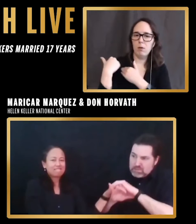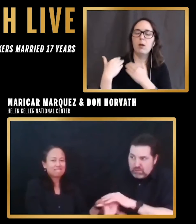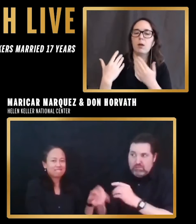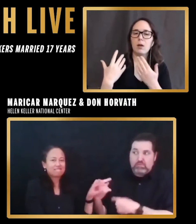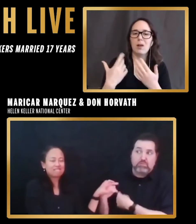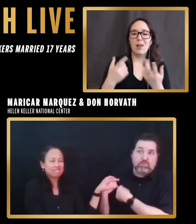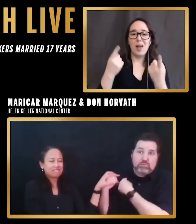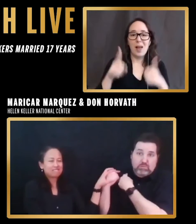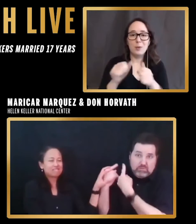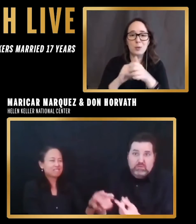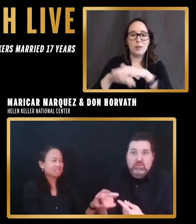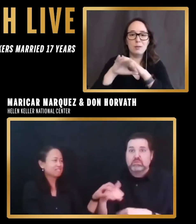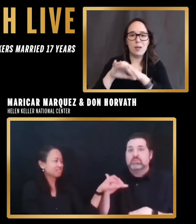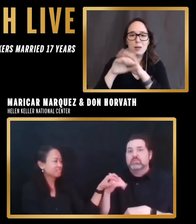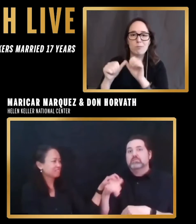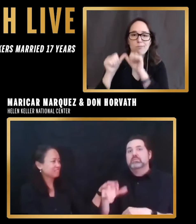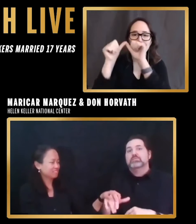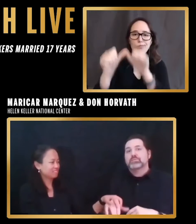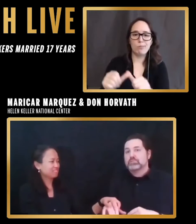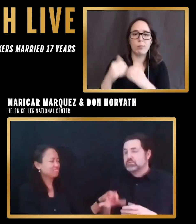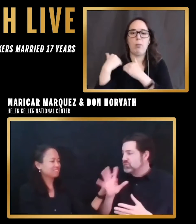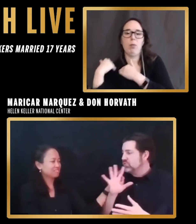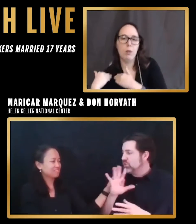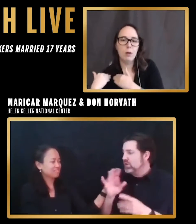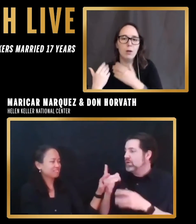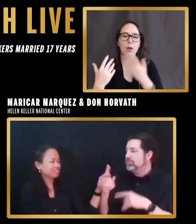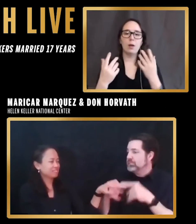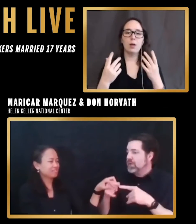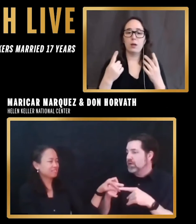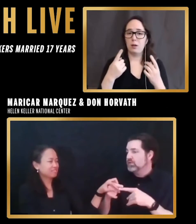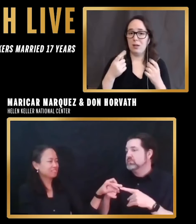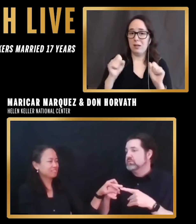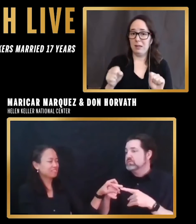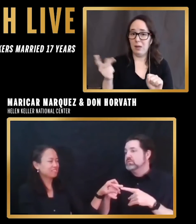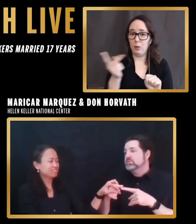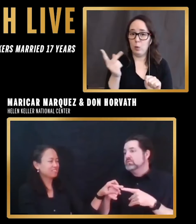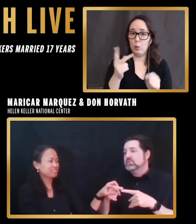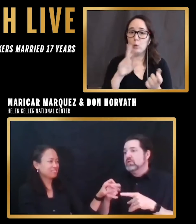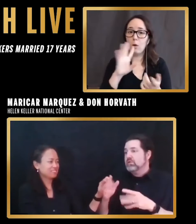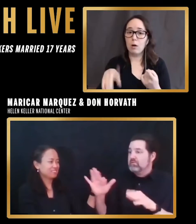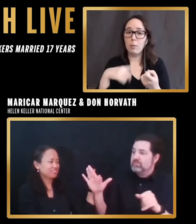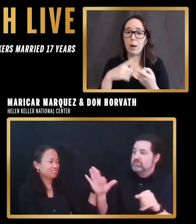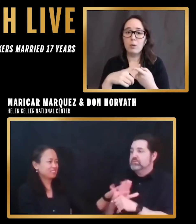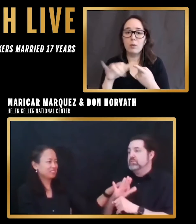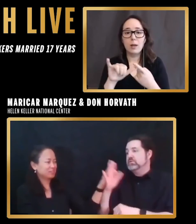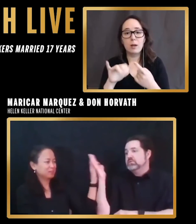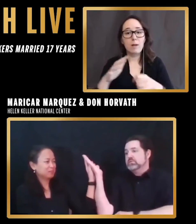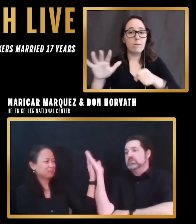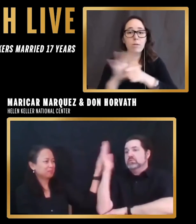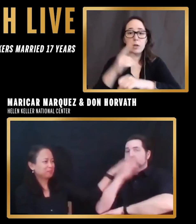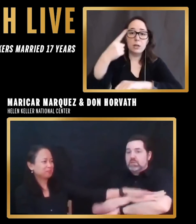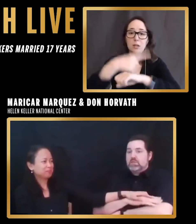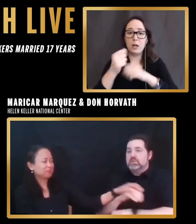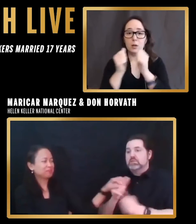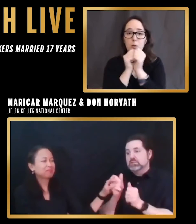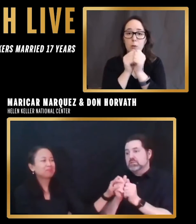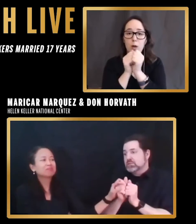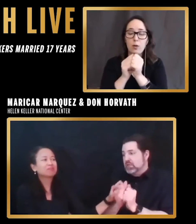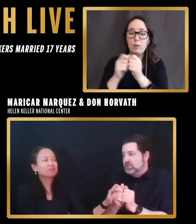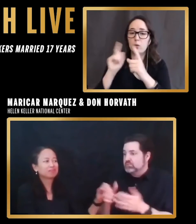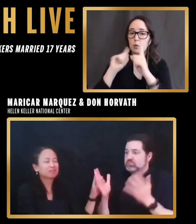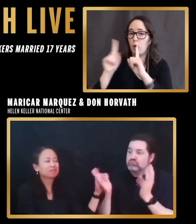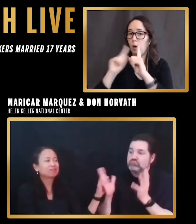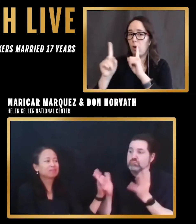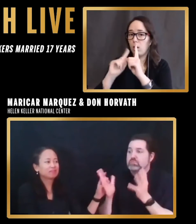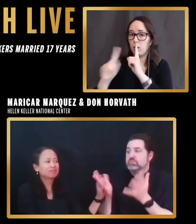time. Maybe both of you could speak a little bit more to, a full day together where you're speaking to each